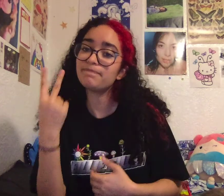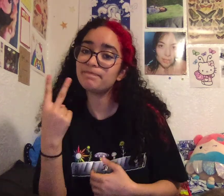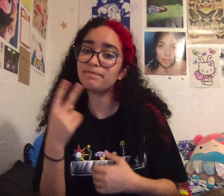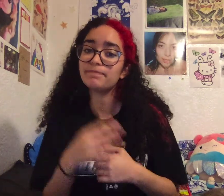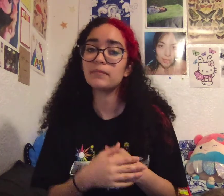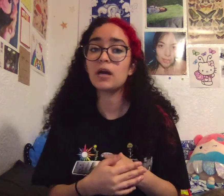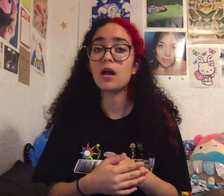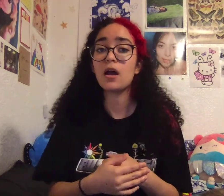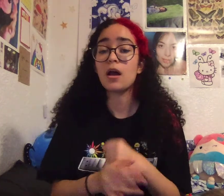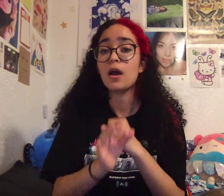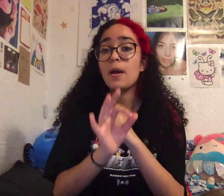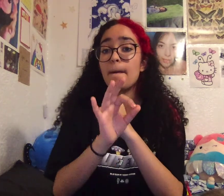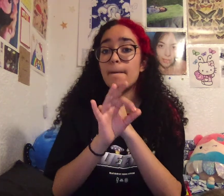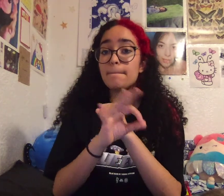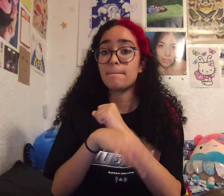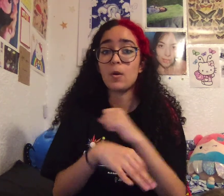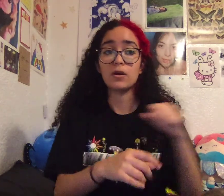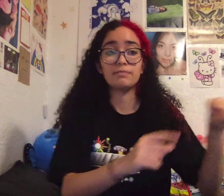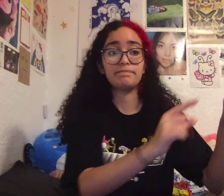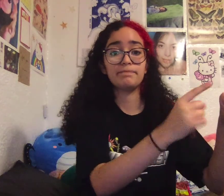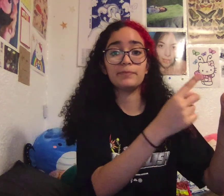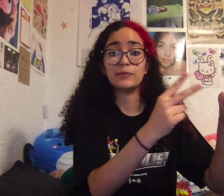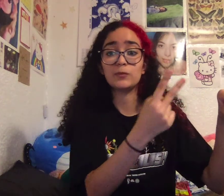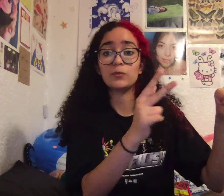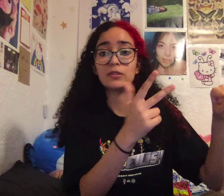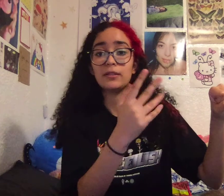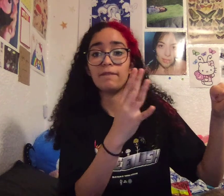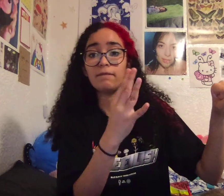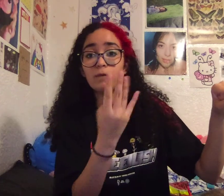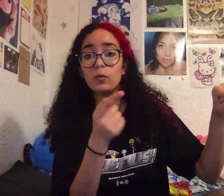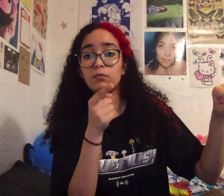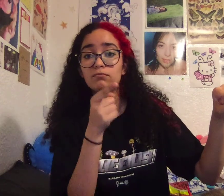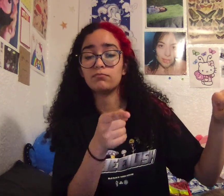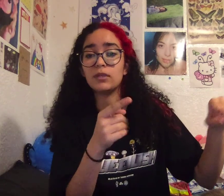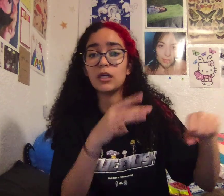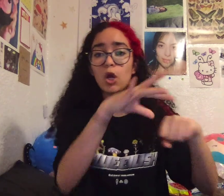from the Sun, and it's in between the Earth and Jupiter.